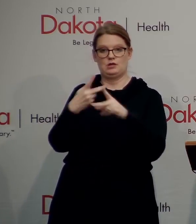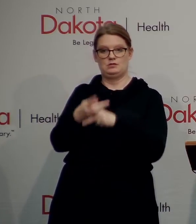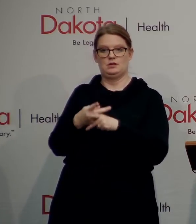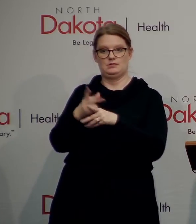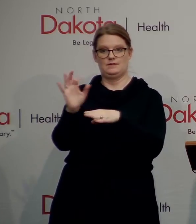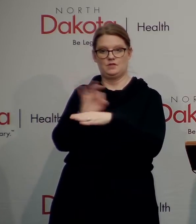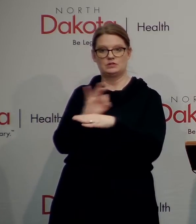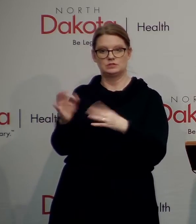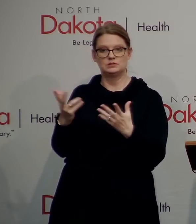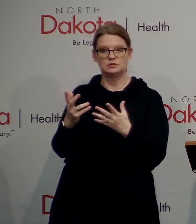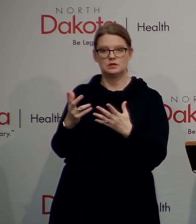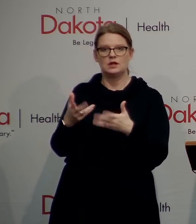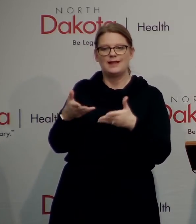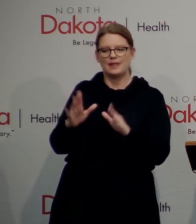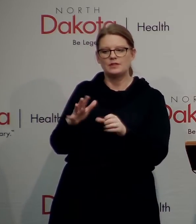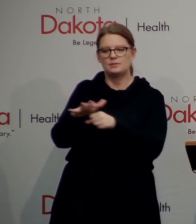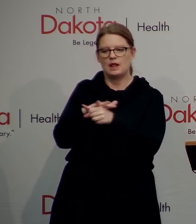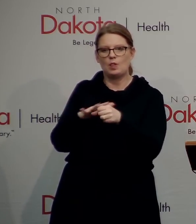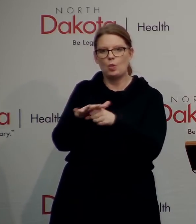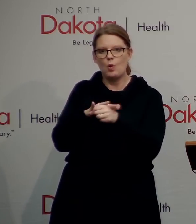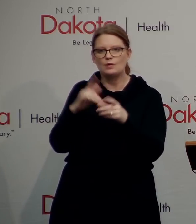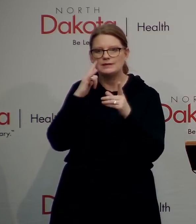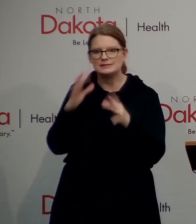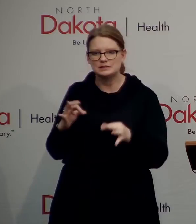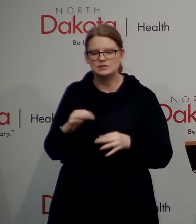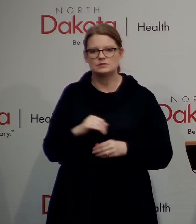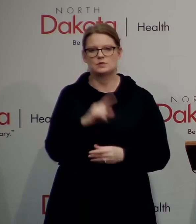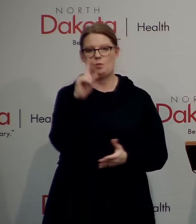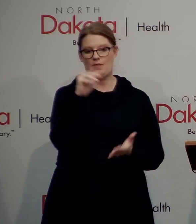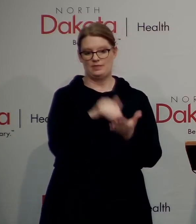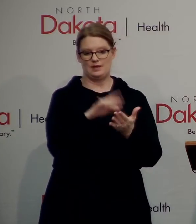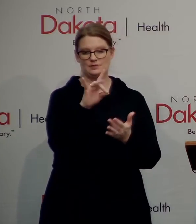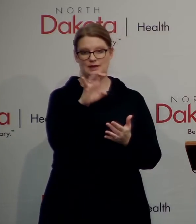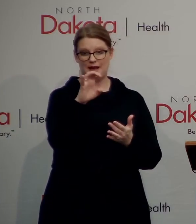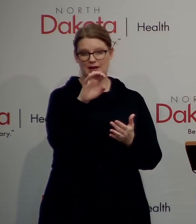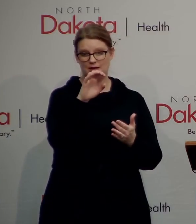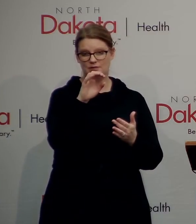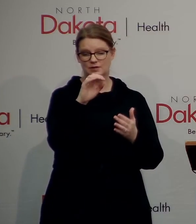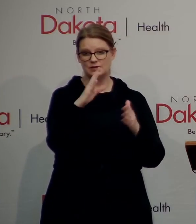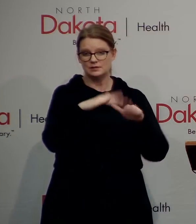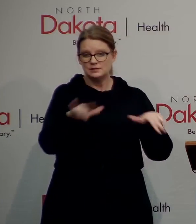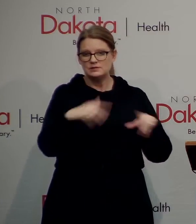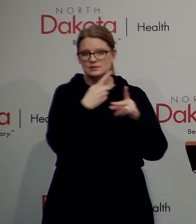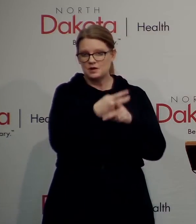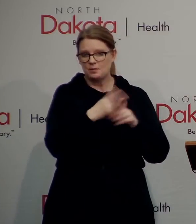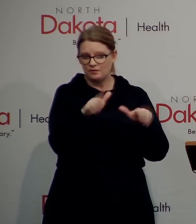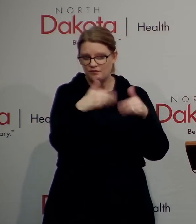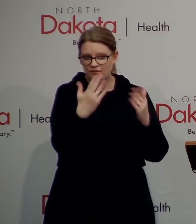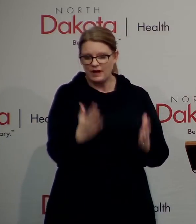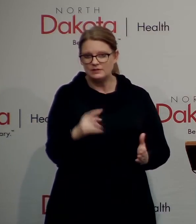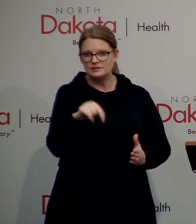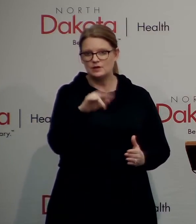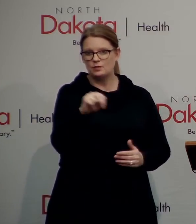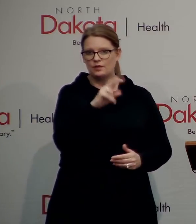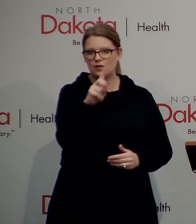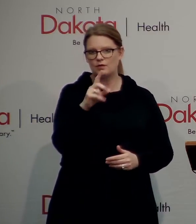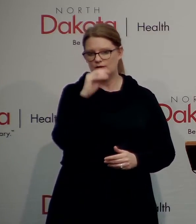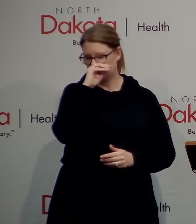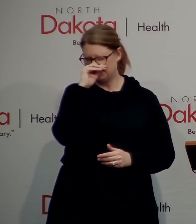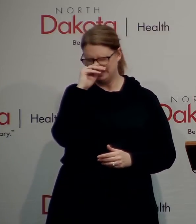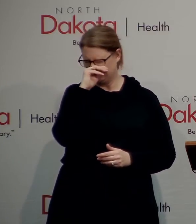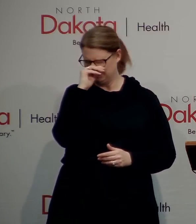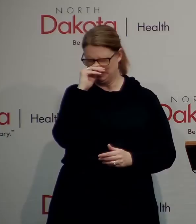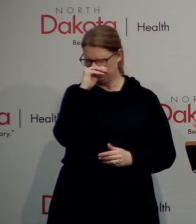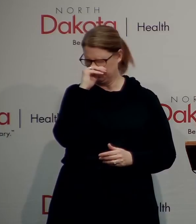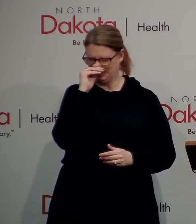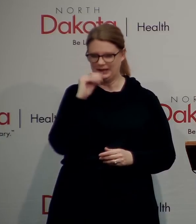to allow that to be local decision. There's over 1,800 childcare providers in North Dakota. Childcare in North Dakota, I'm